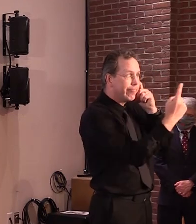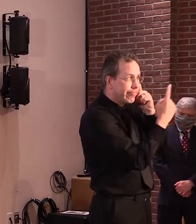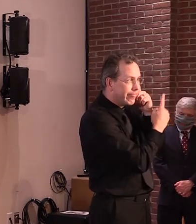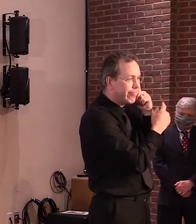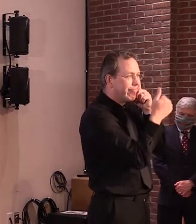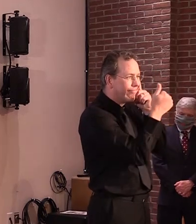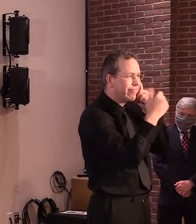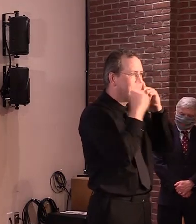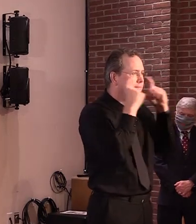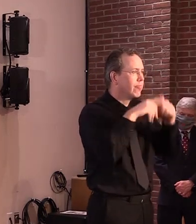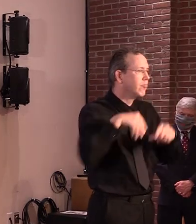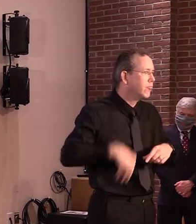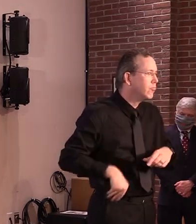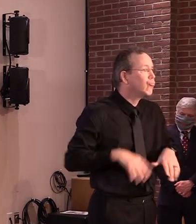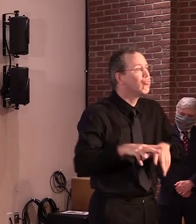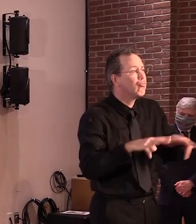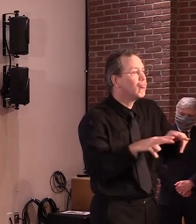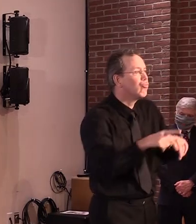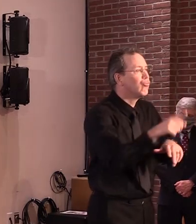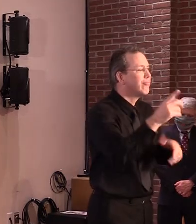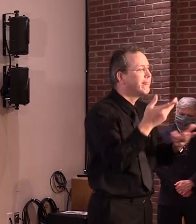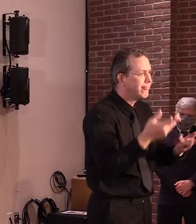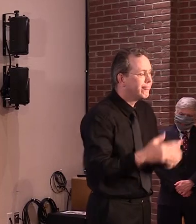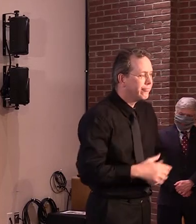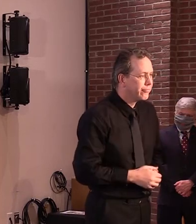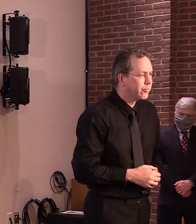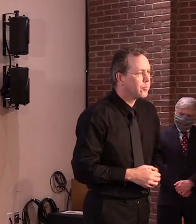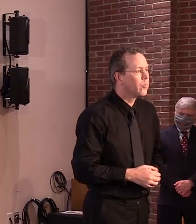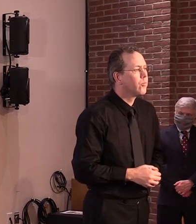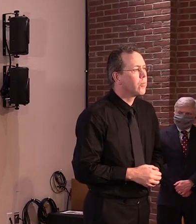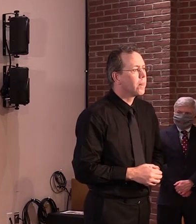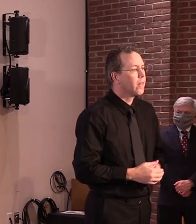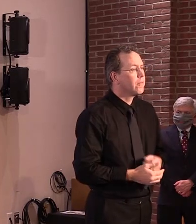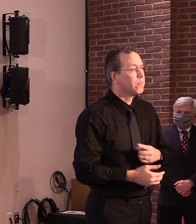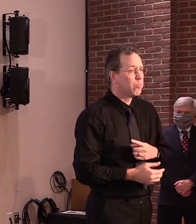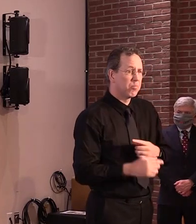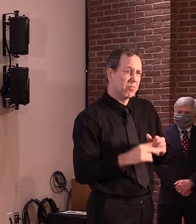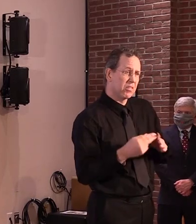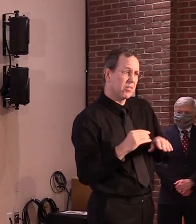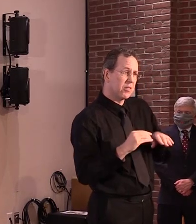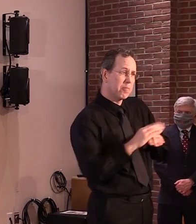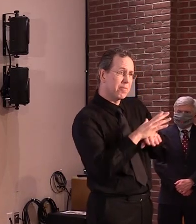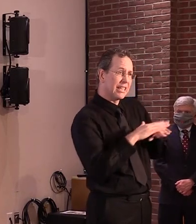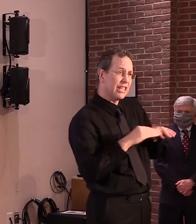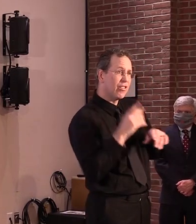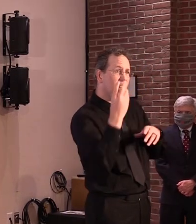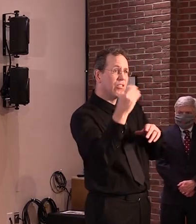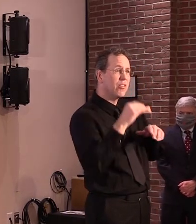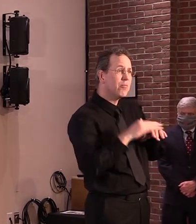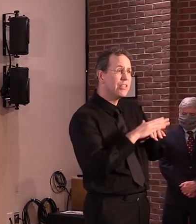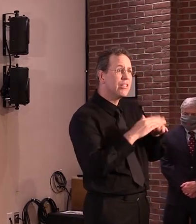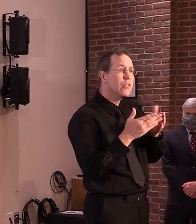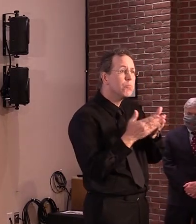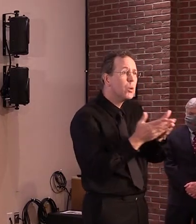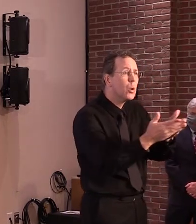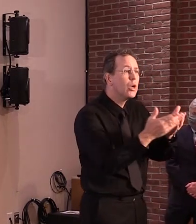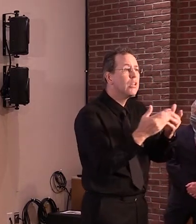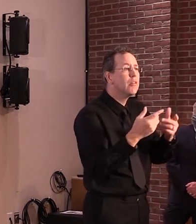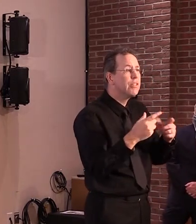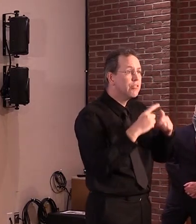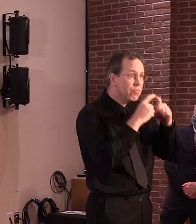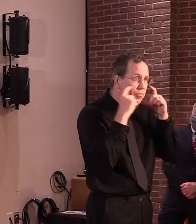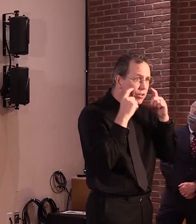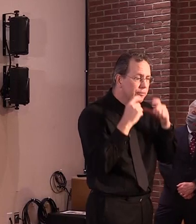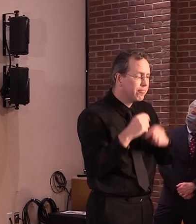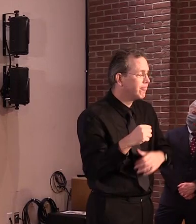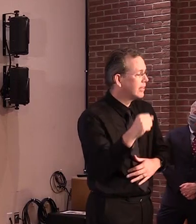So even on the beaches, you still recommend wearing a mask? I would definitely recommend it, especially under some of